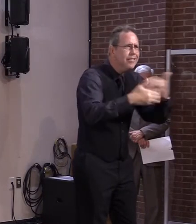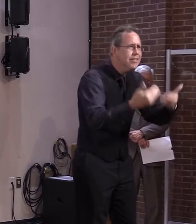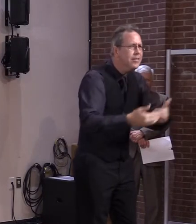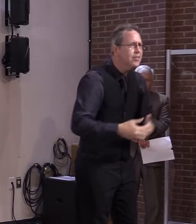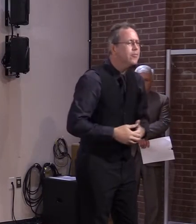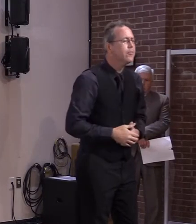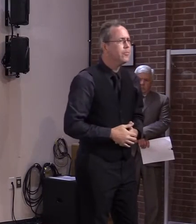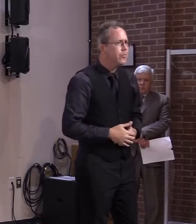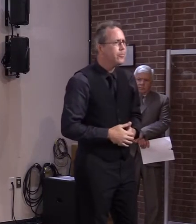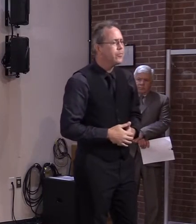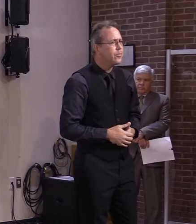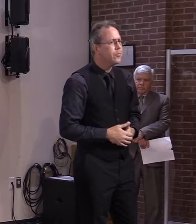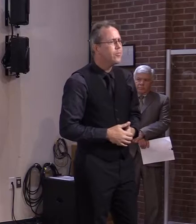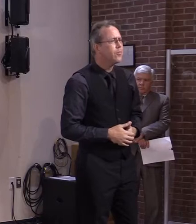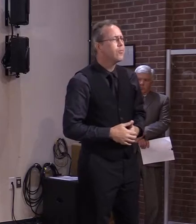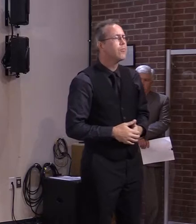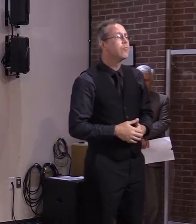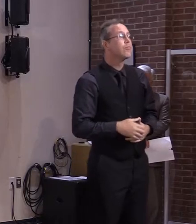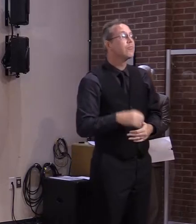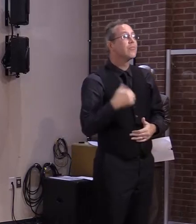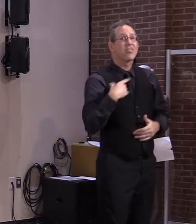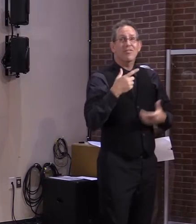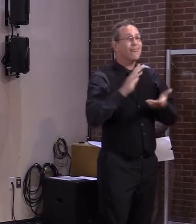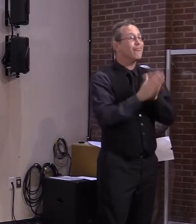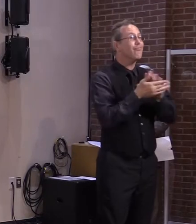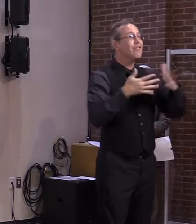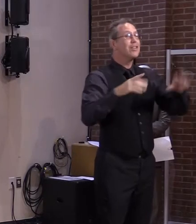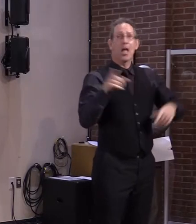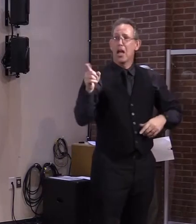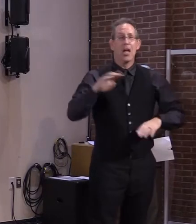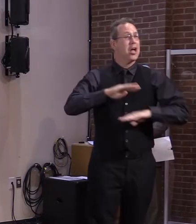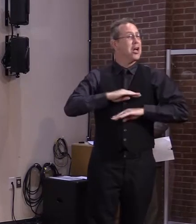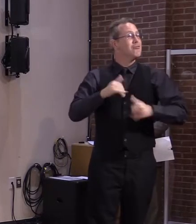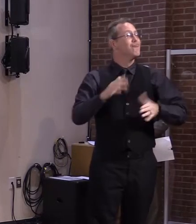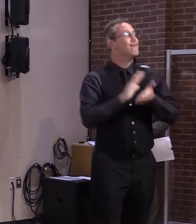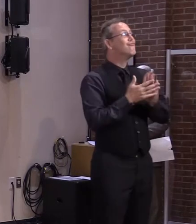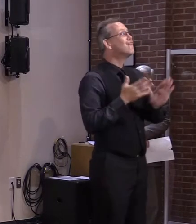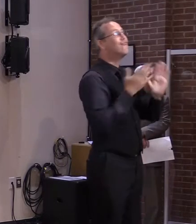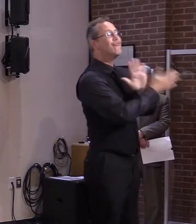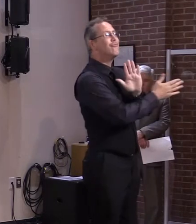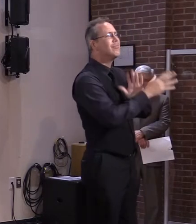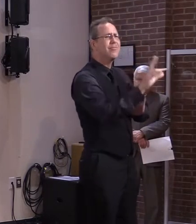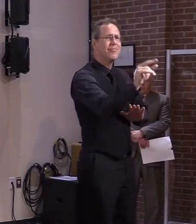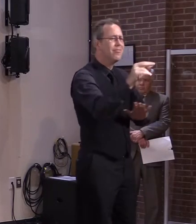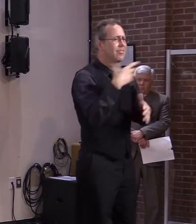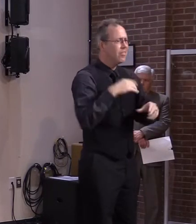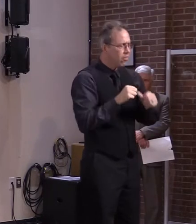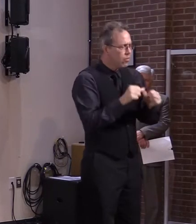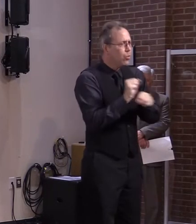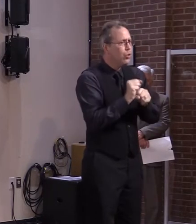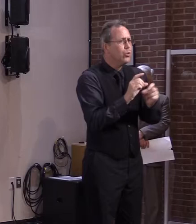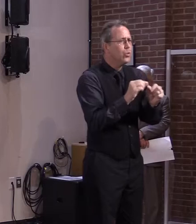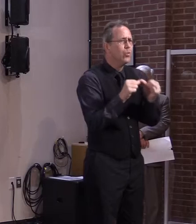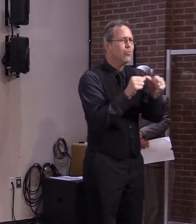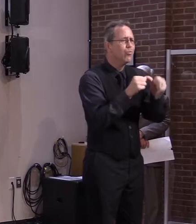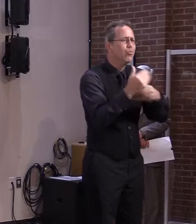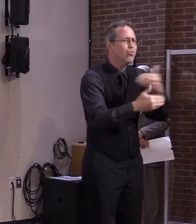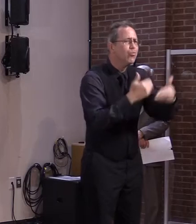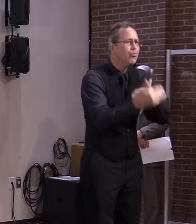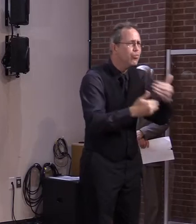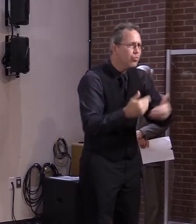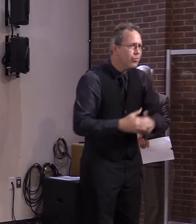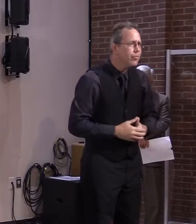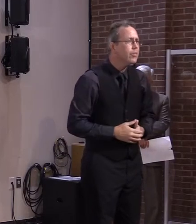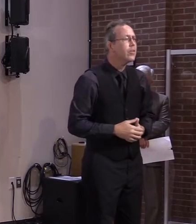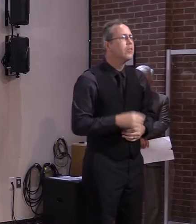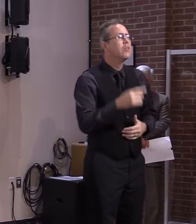aren't done yet. To set an example, and in hopes of encouraging more to get vaccinated, we've implemented a